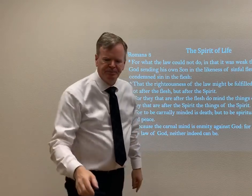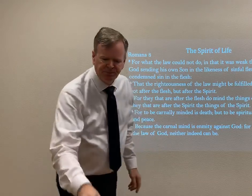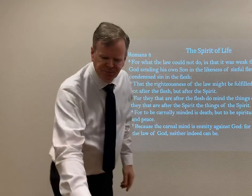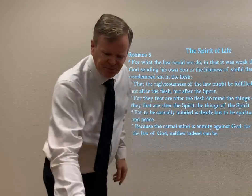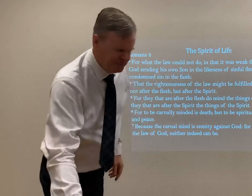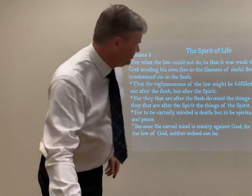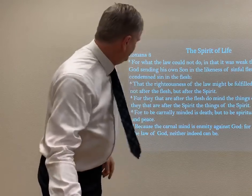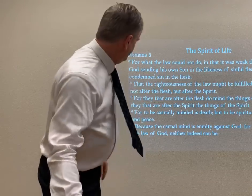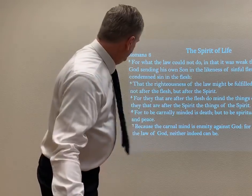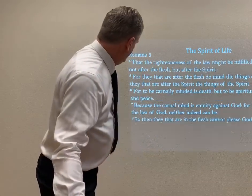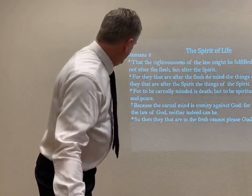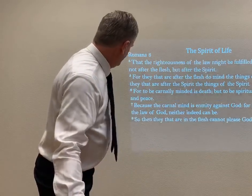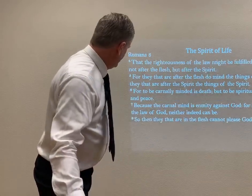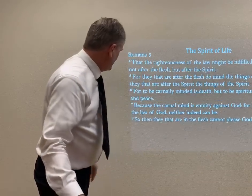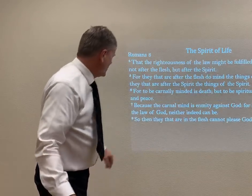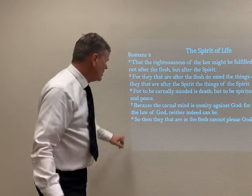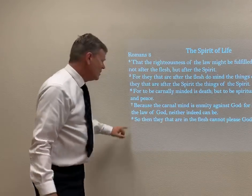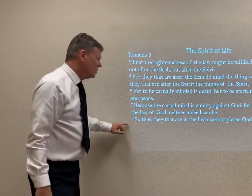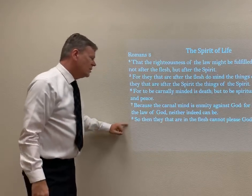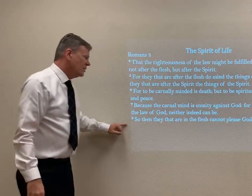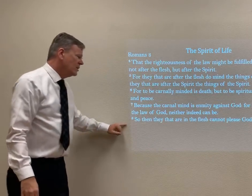according to your revelation. Verse 8.